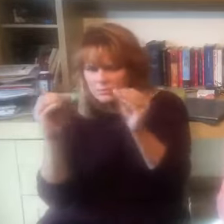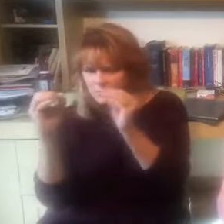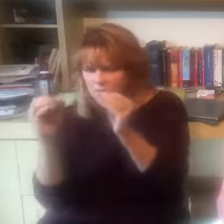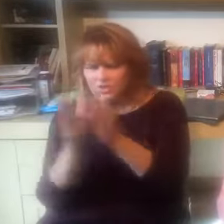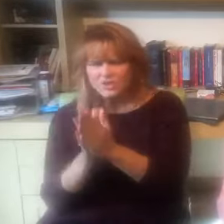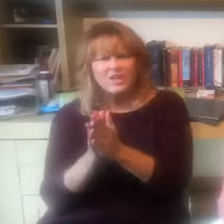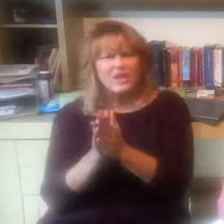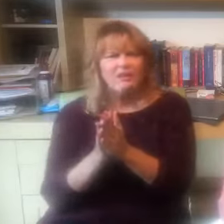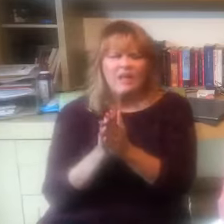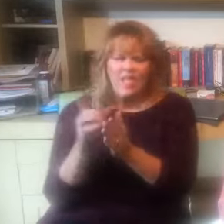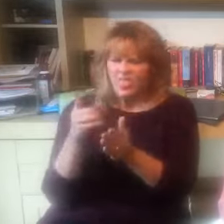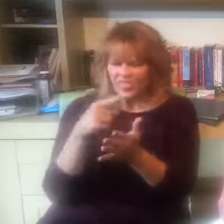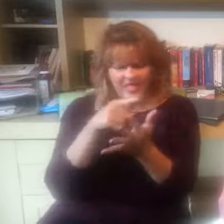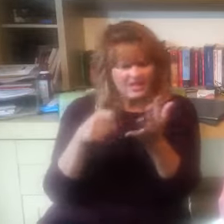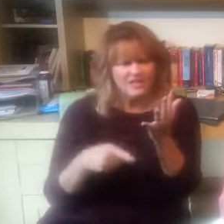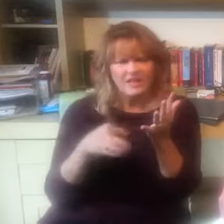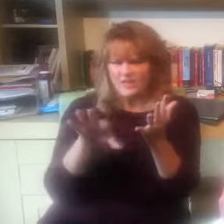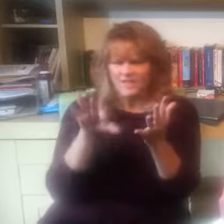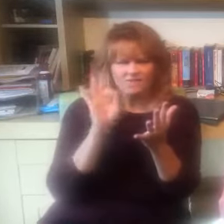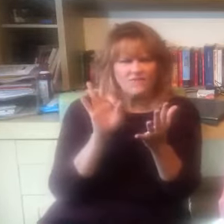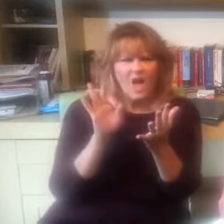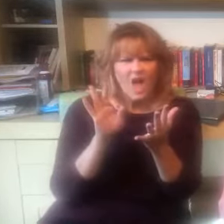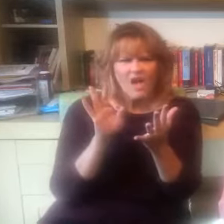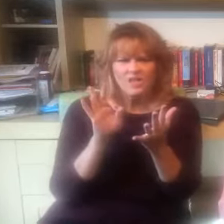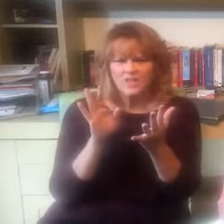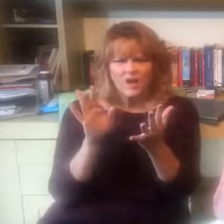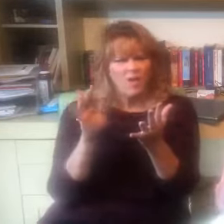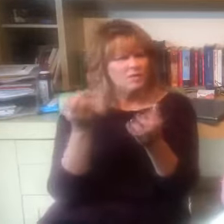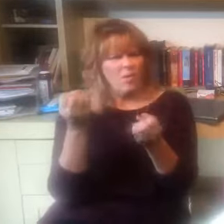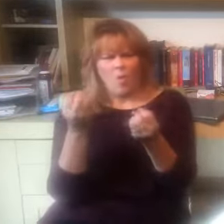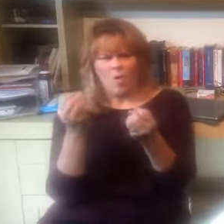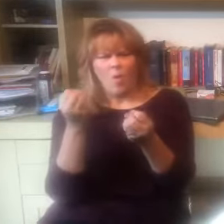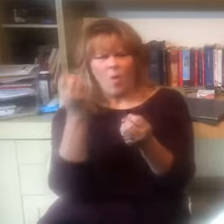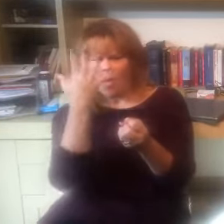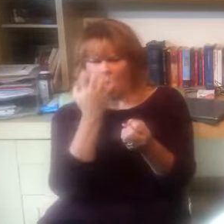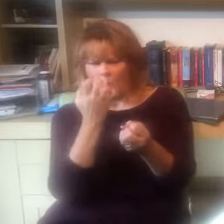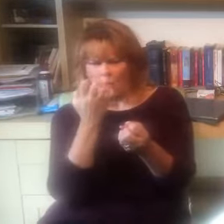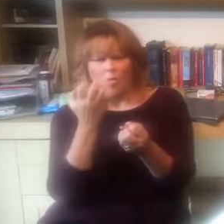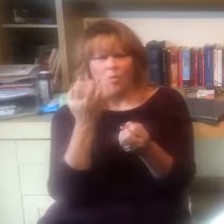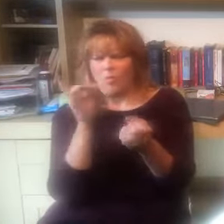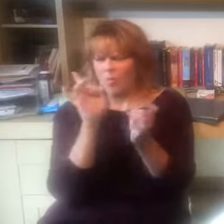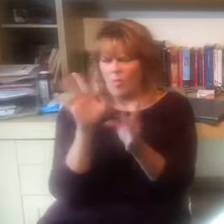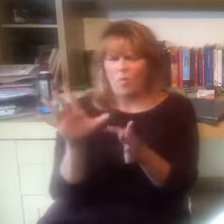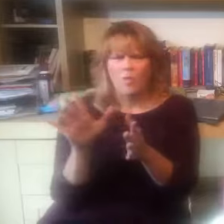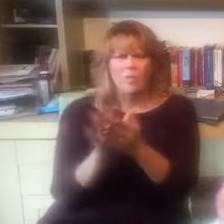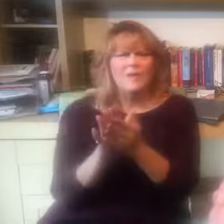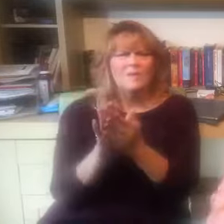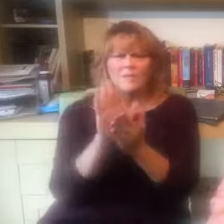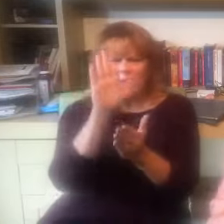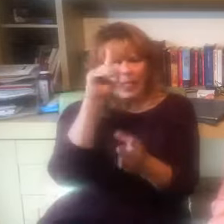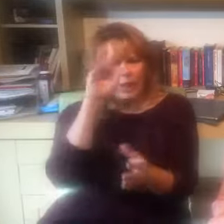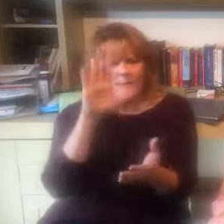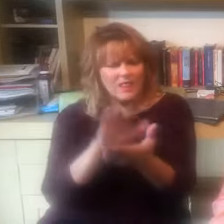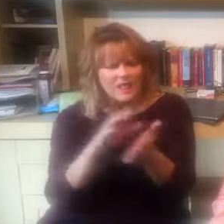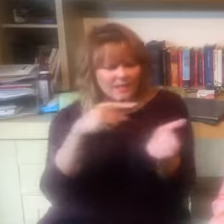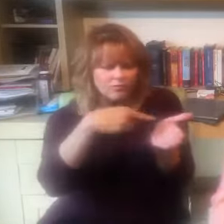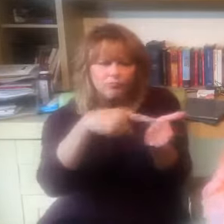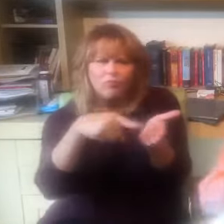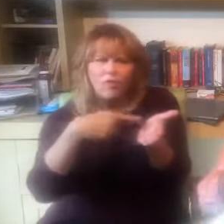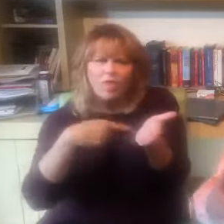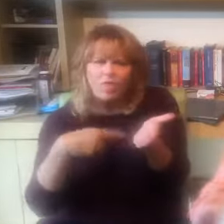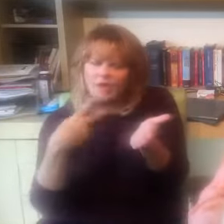you find so controversial is I'm only teaching you what you say is your beliefs.